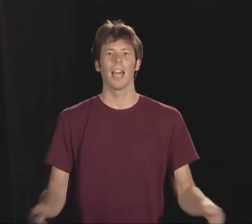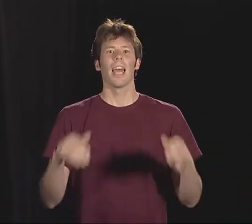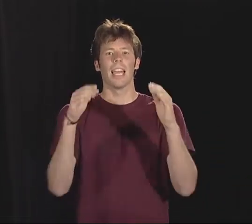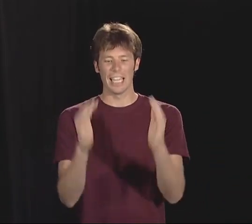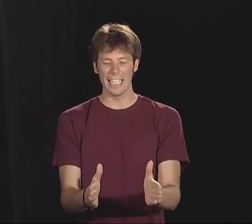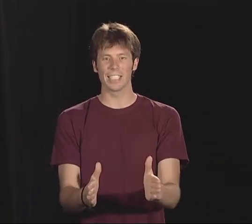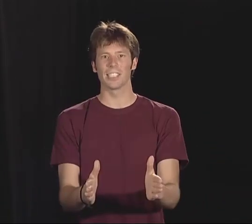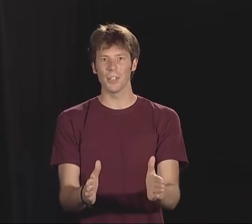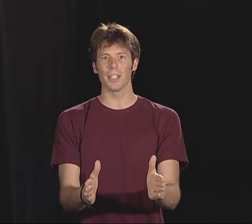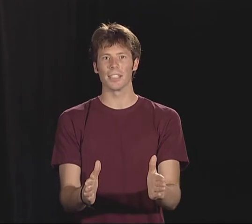Each student.